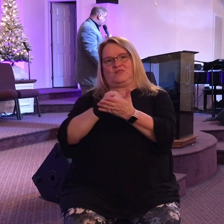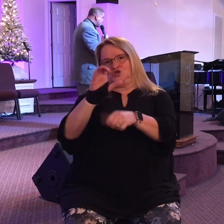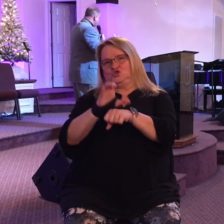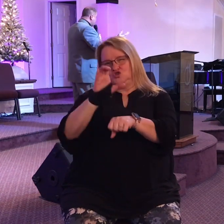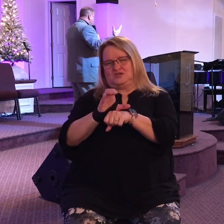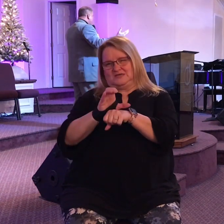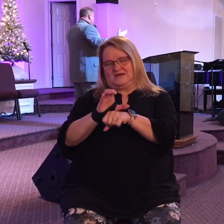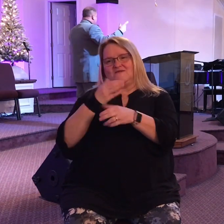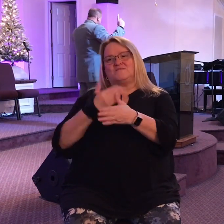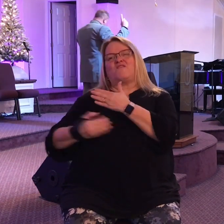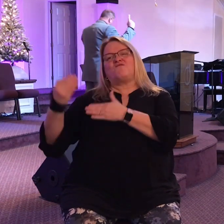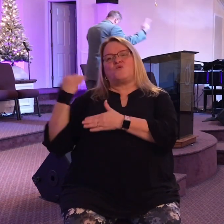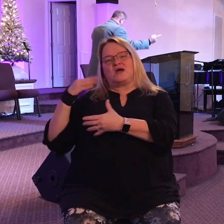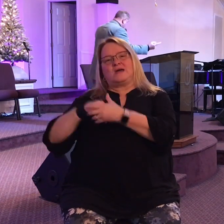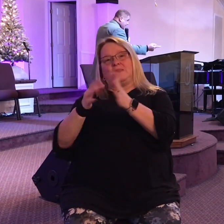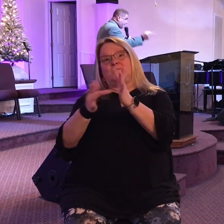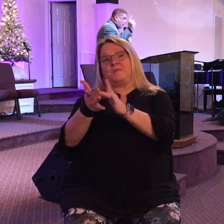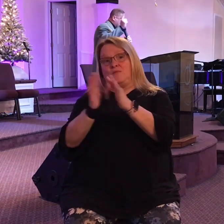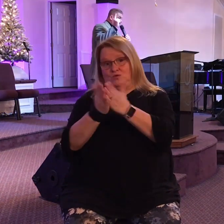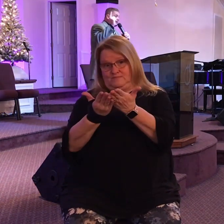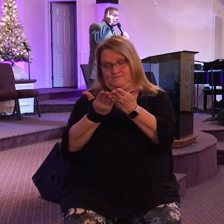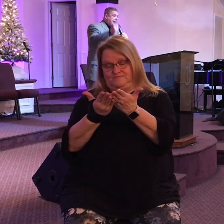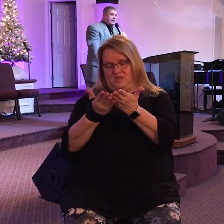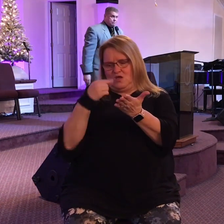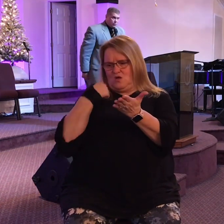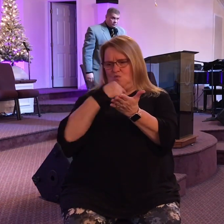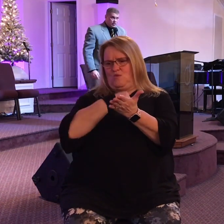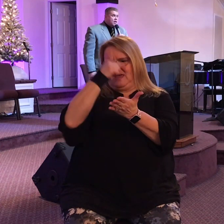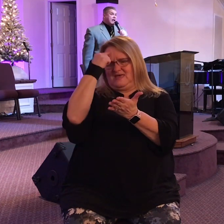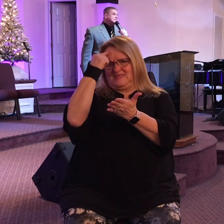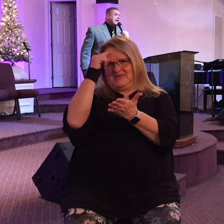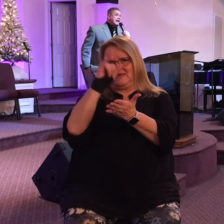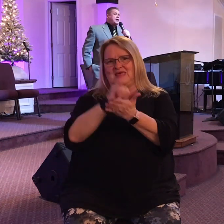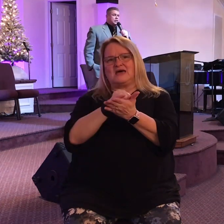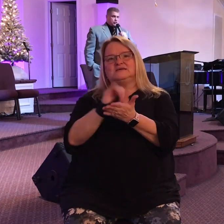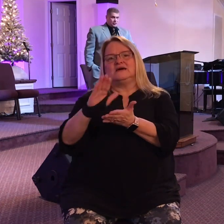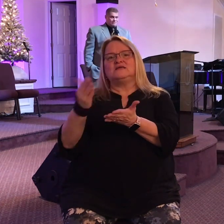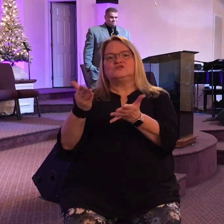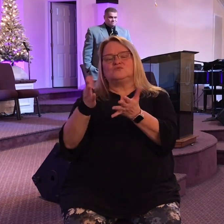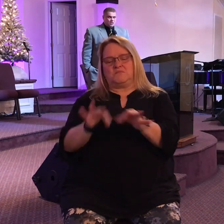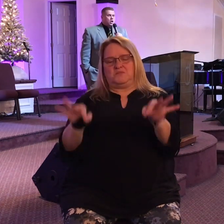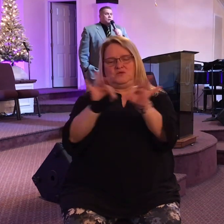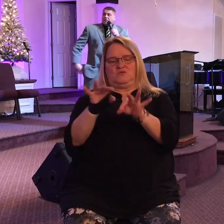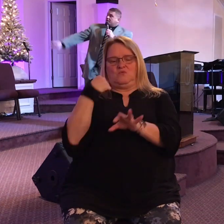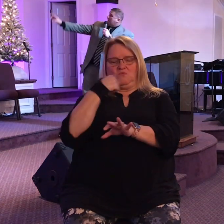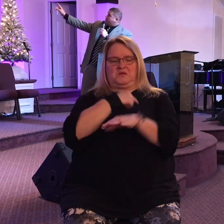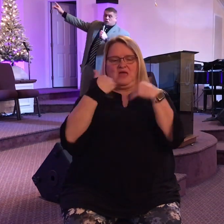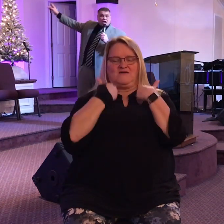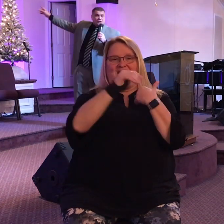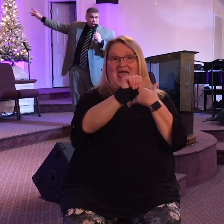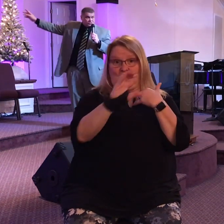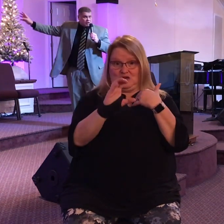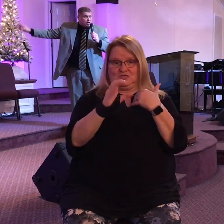some things that you and I take for granted, but we think are very important. Things like air conditioning. Things